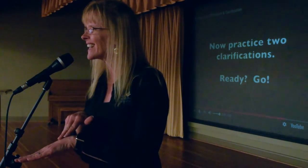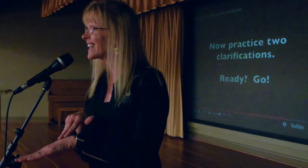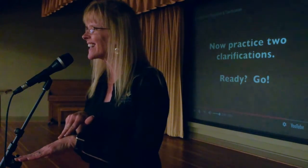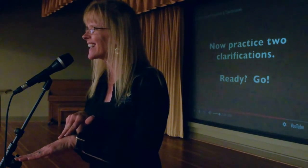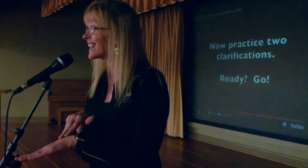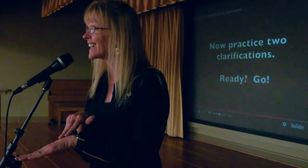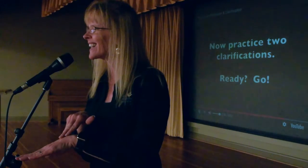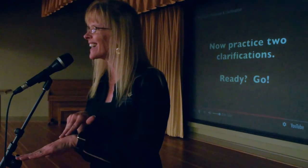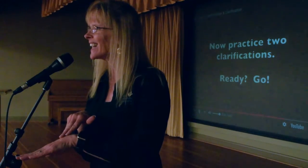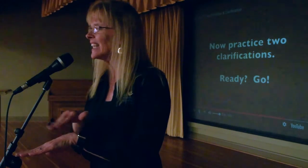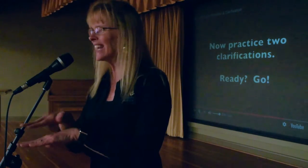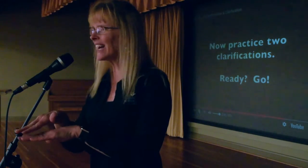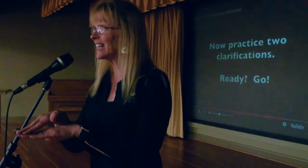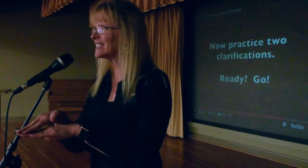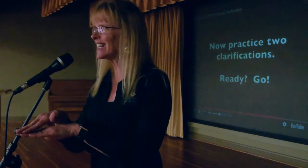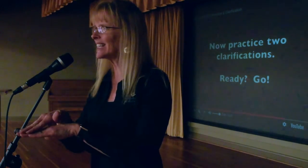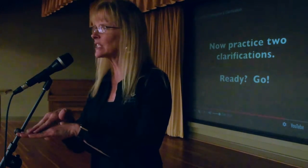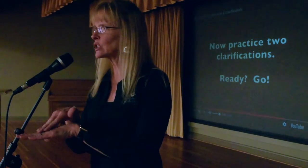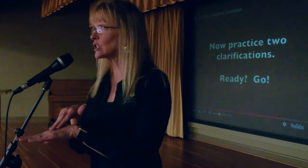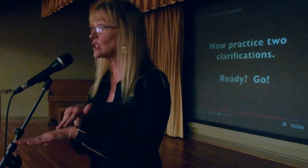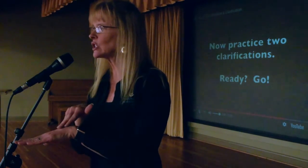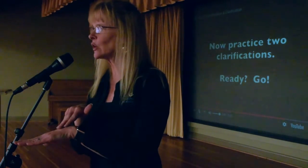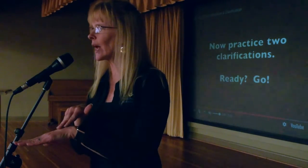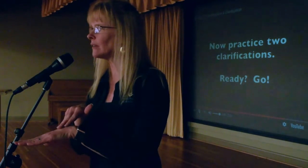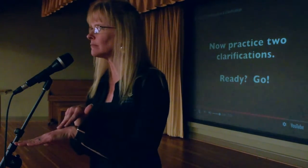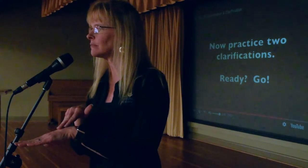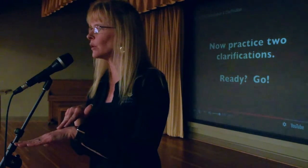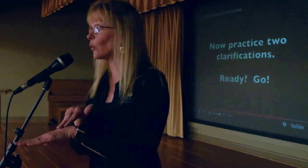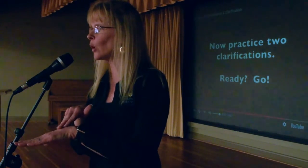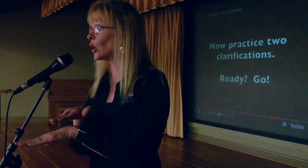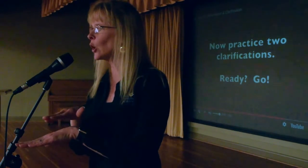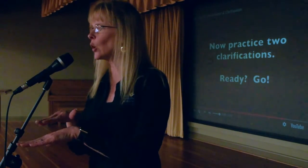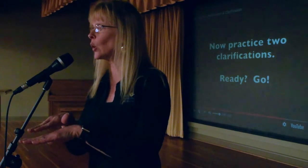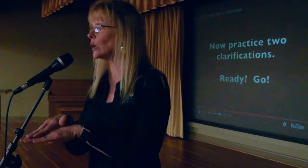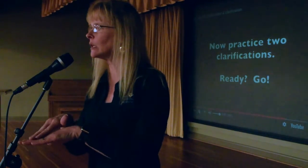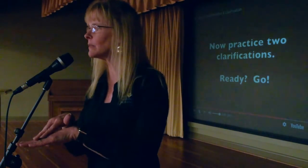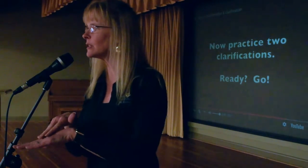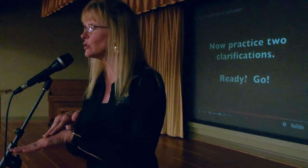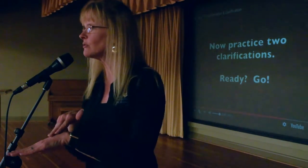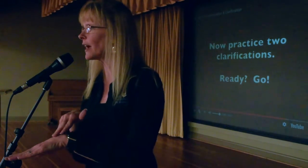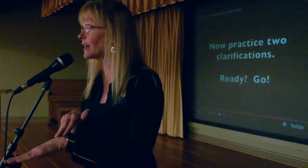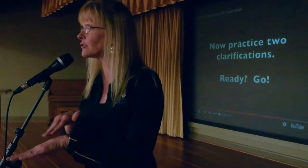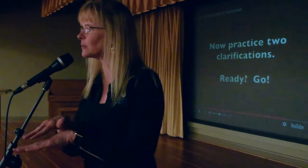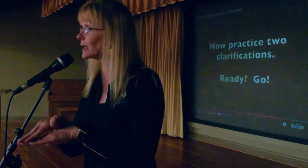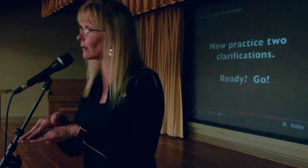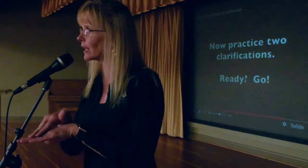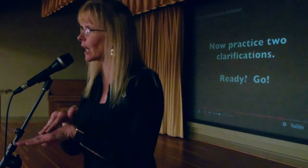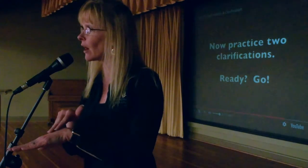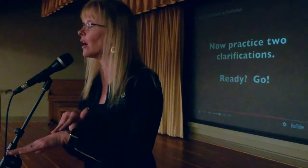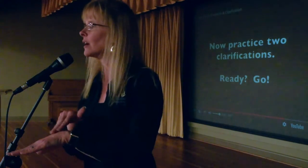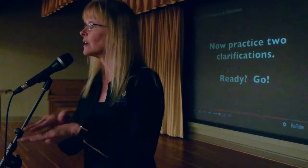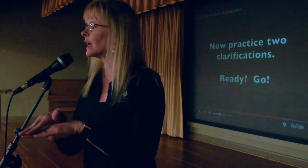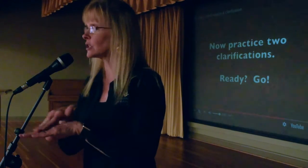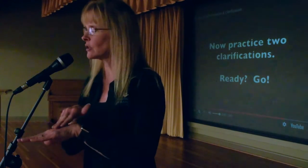just mean slow down? Yeah, it's like slow down. Whoa, a little bit too fast for me right now. Yes, slow